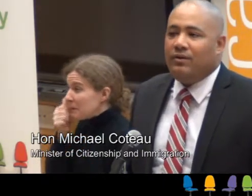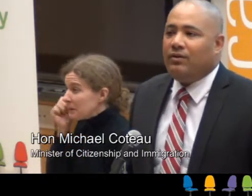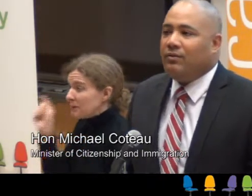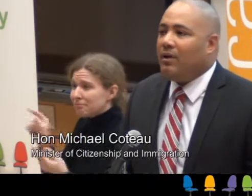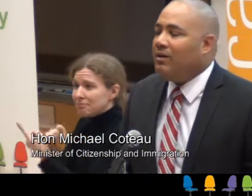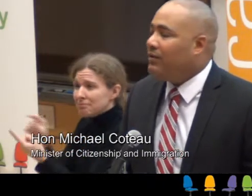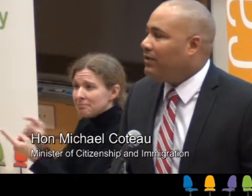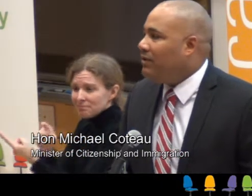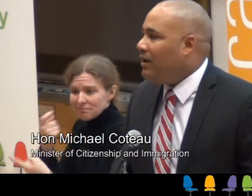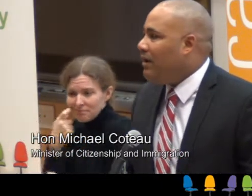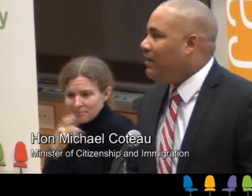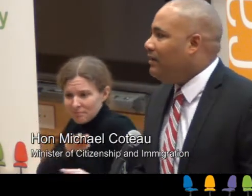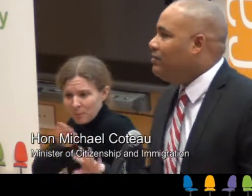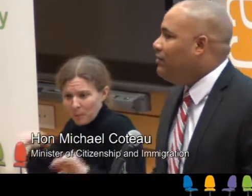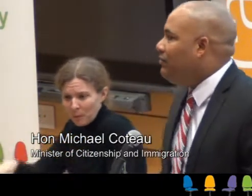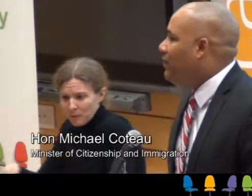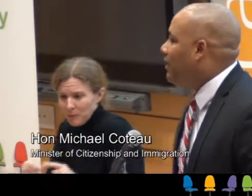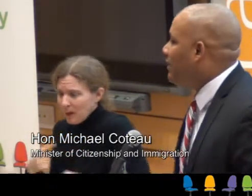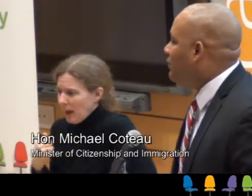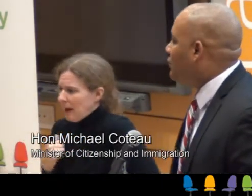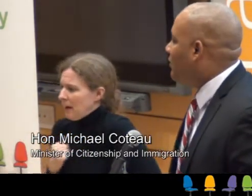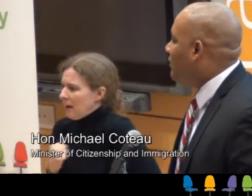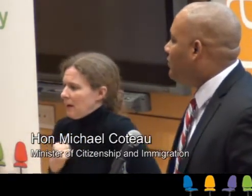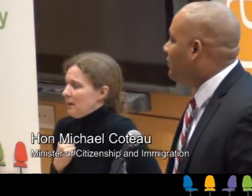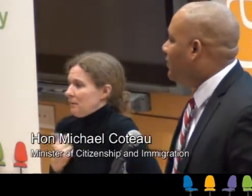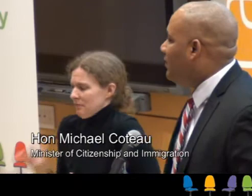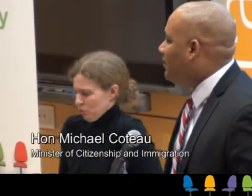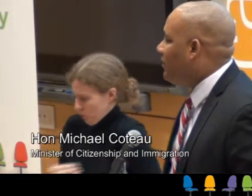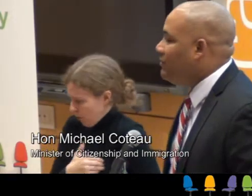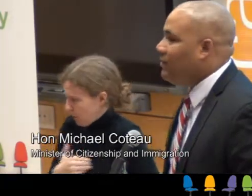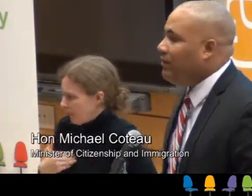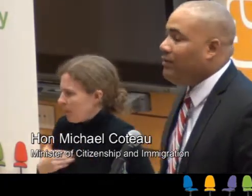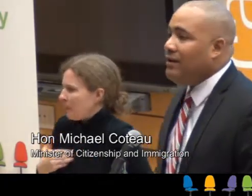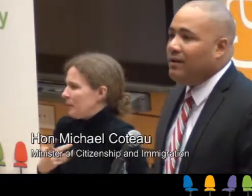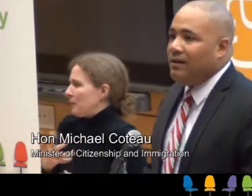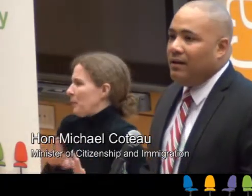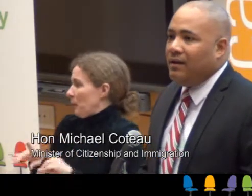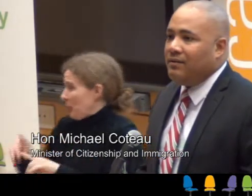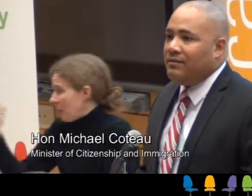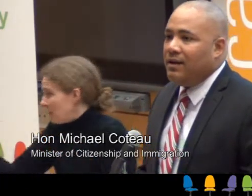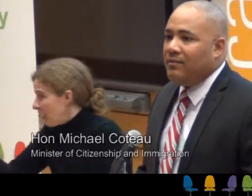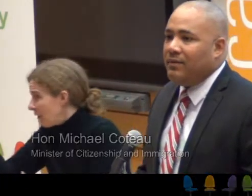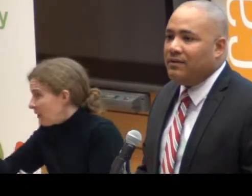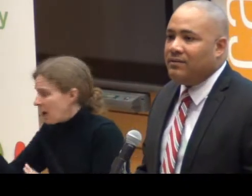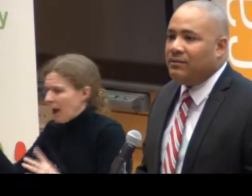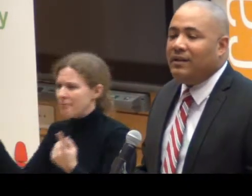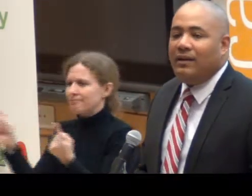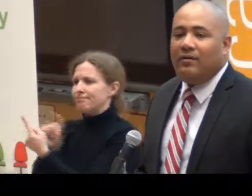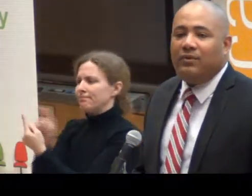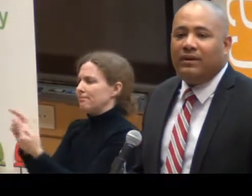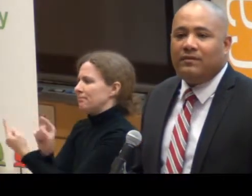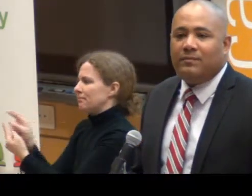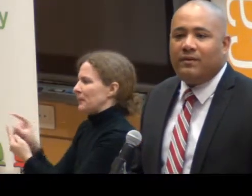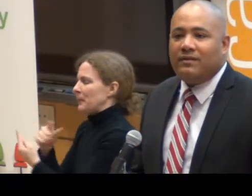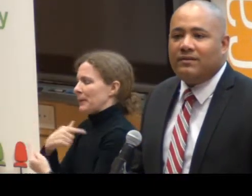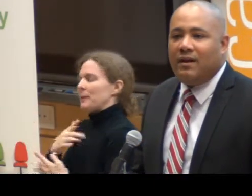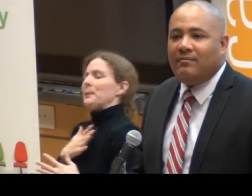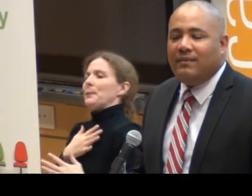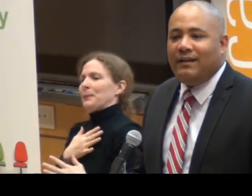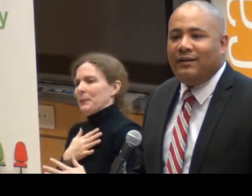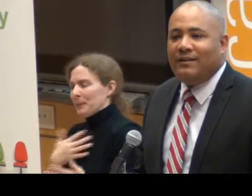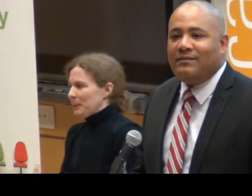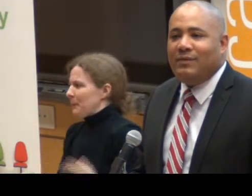newcomers who arrive here into Toronto and Ontario. And it's really a humbling